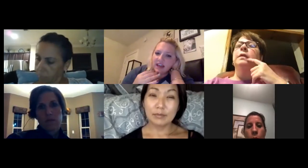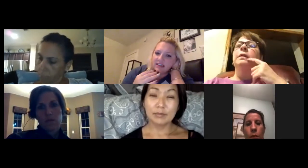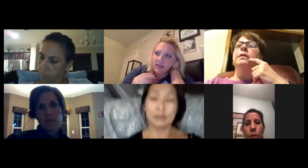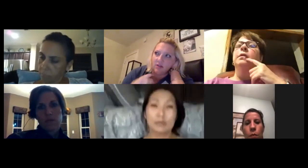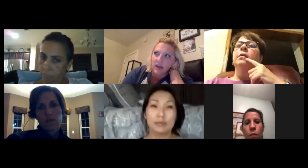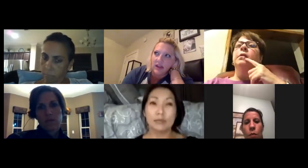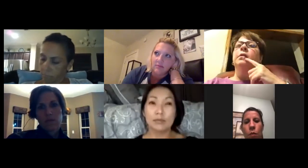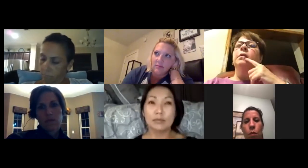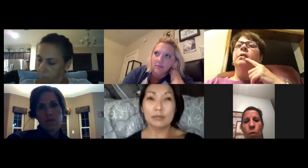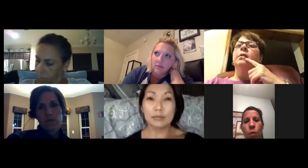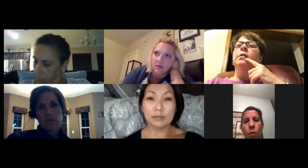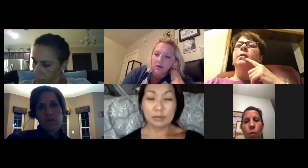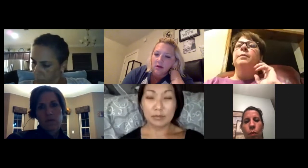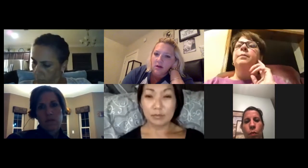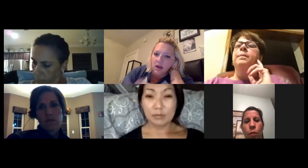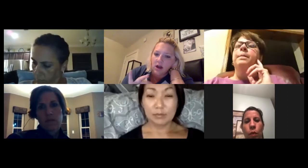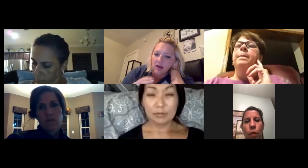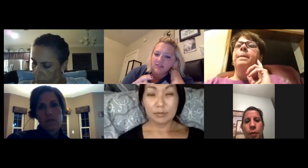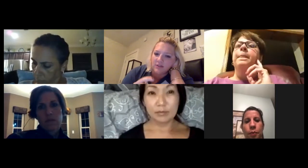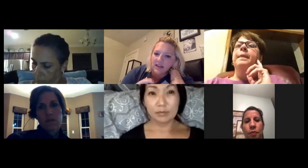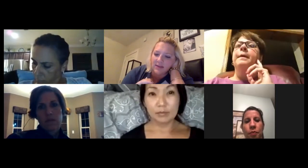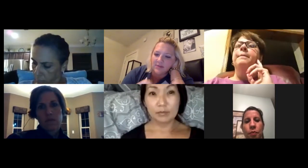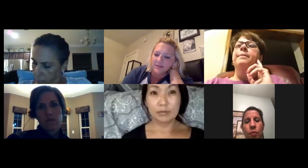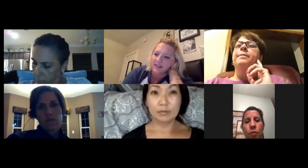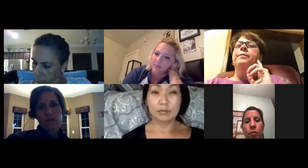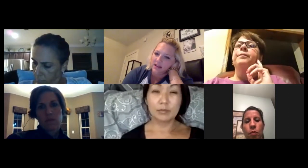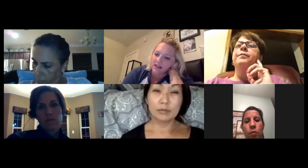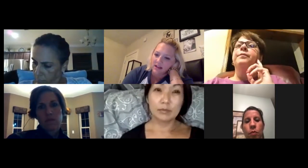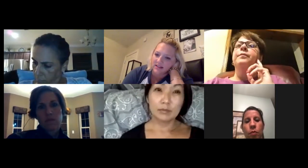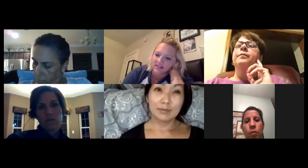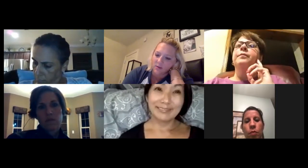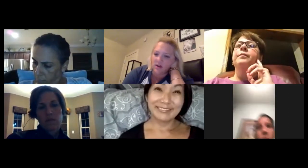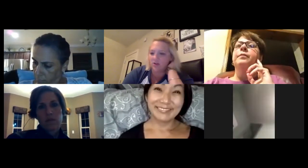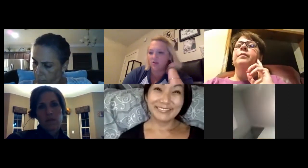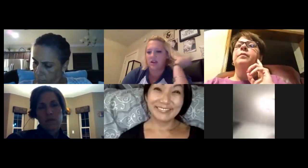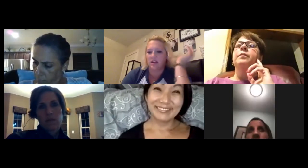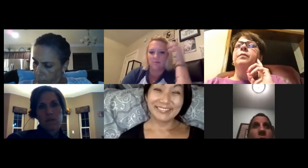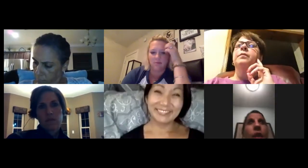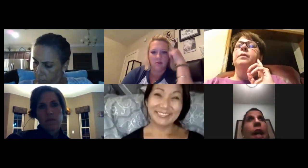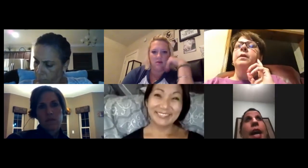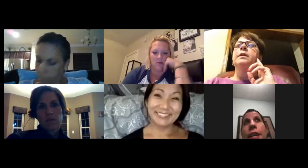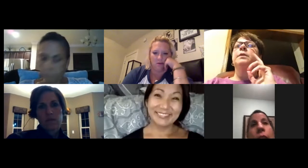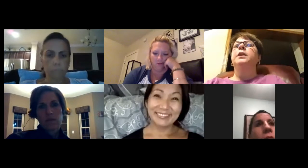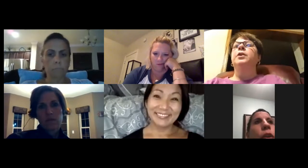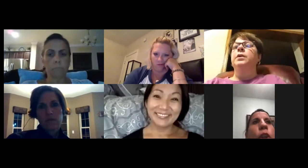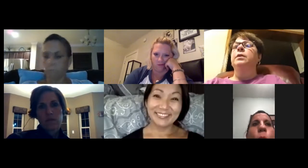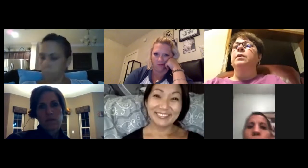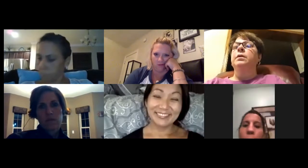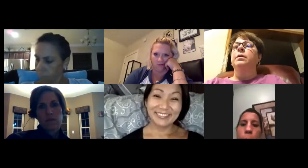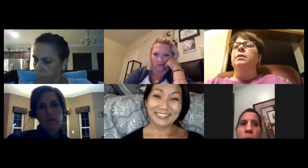asking their name, and us doing names was like the big thing because they want to know your name. Yeah, kind of It was, asking how they're doing. Maybe